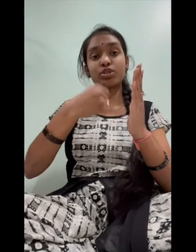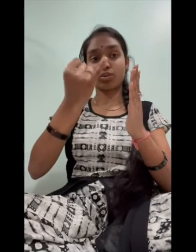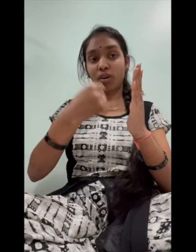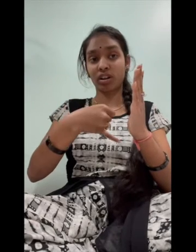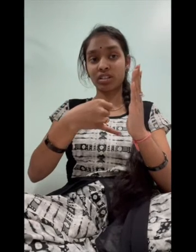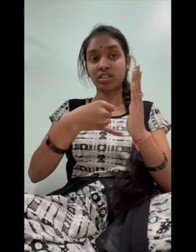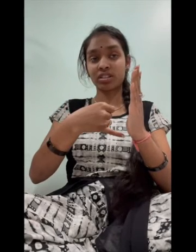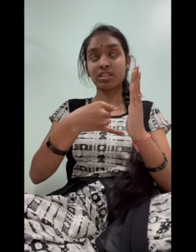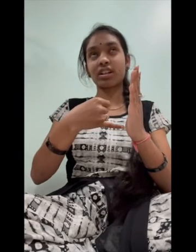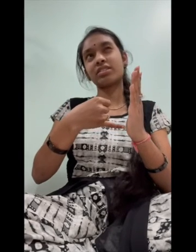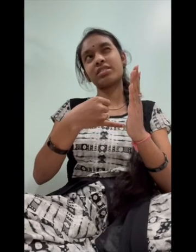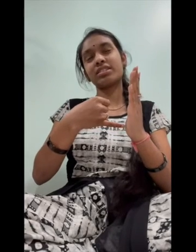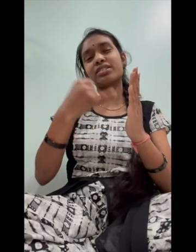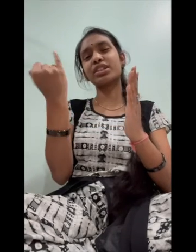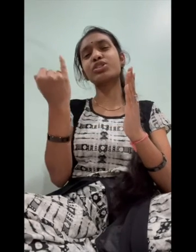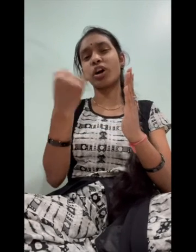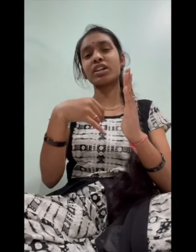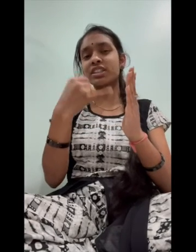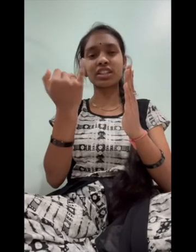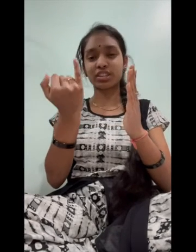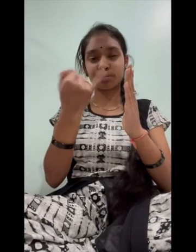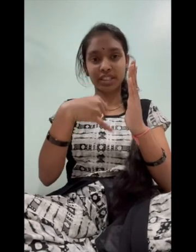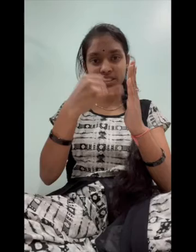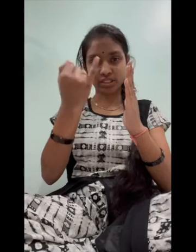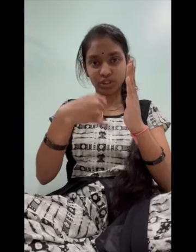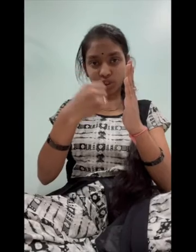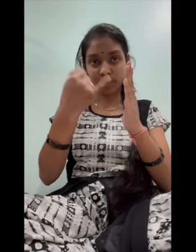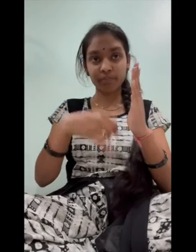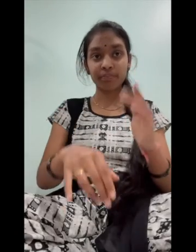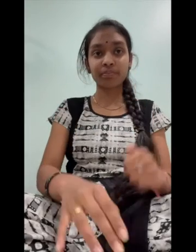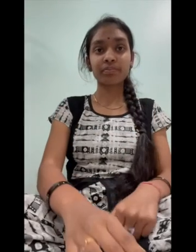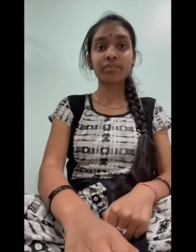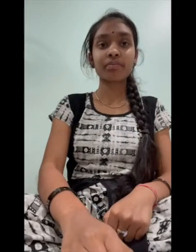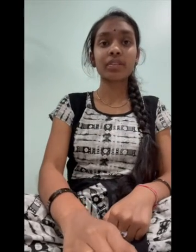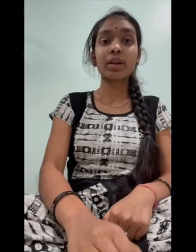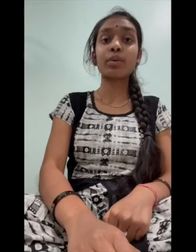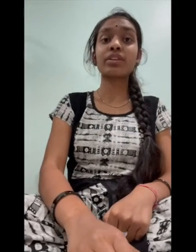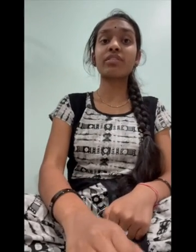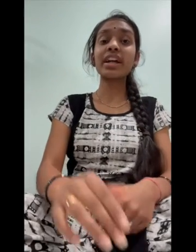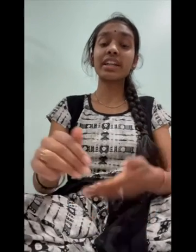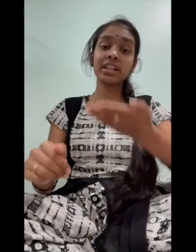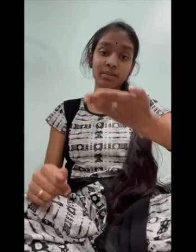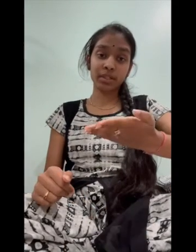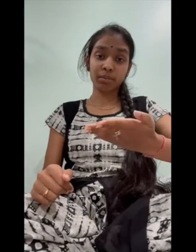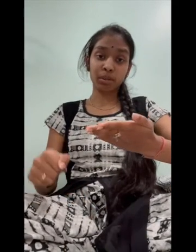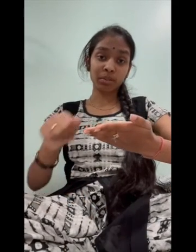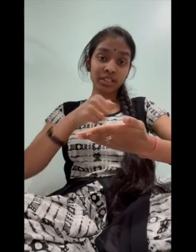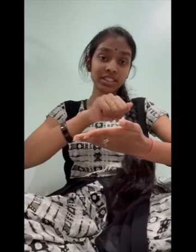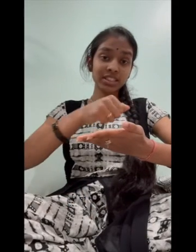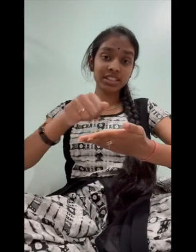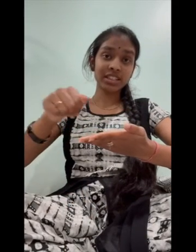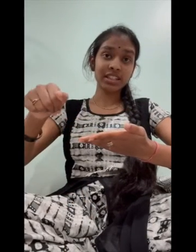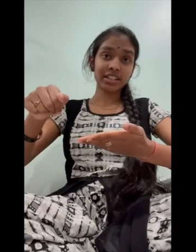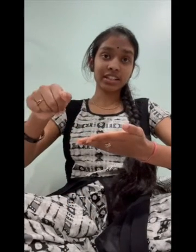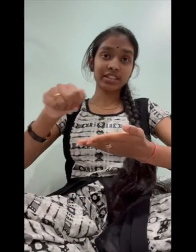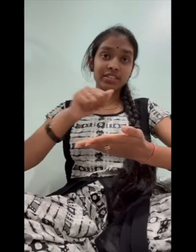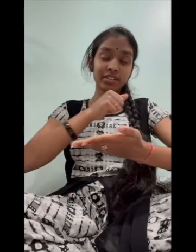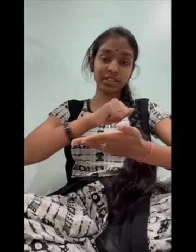draw. To draw, it's not to paint, to draw. And when you're writing, you put your palm like this and you go like